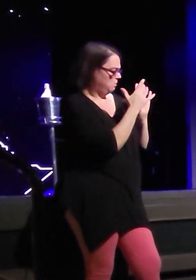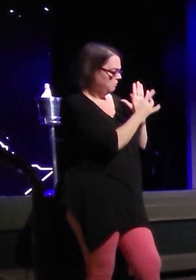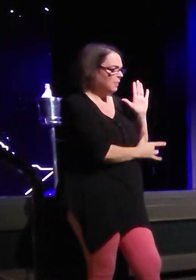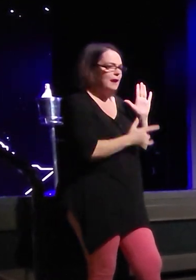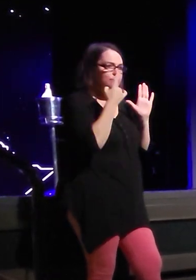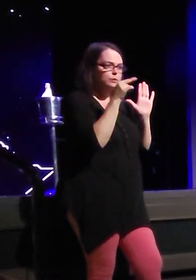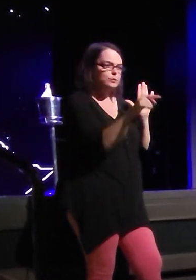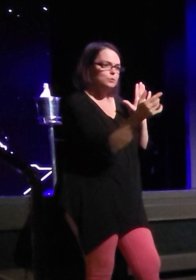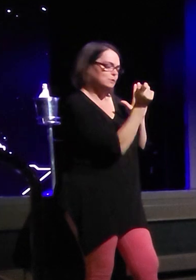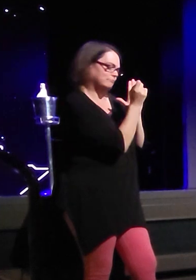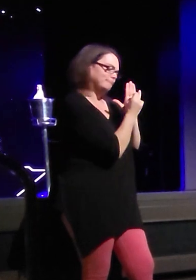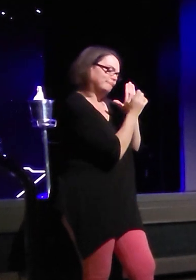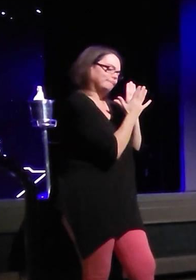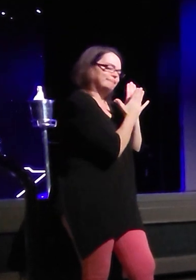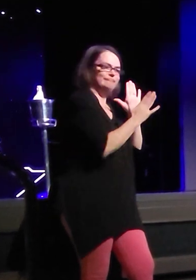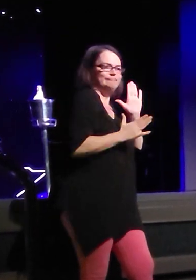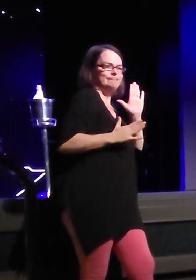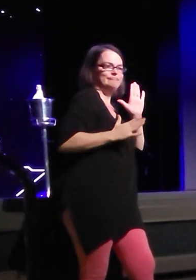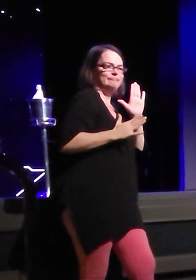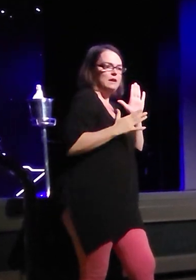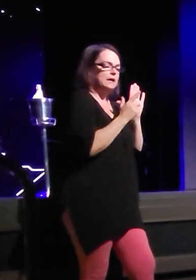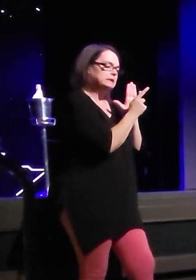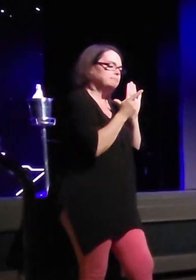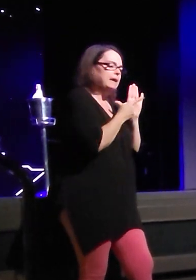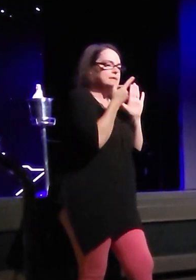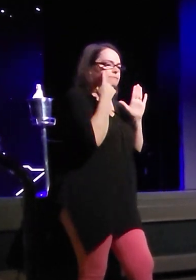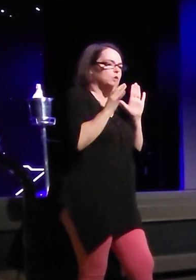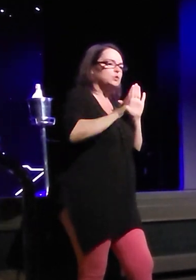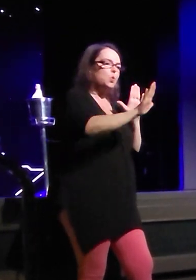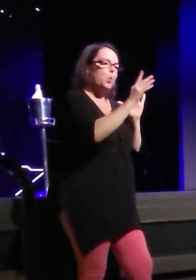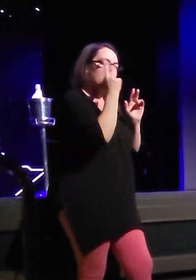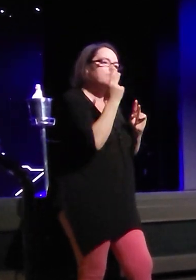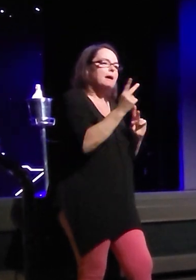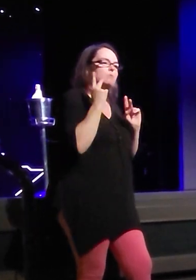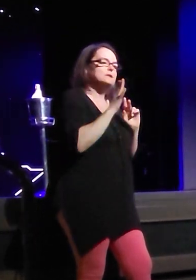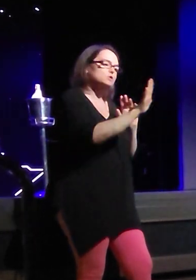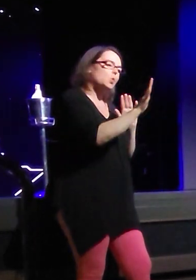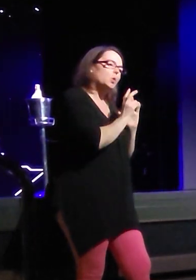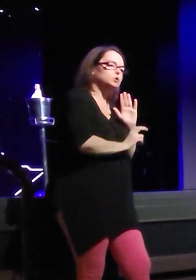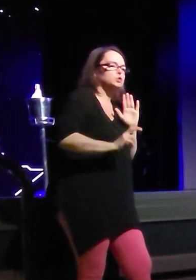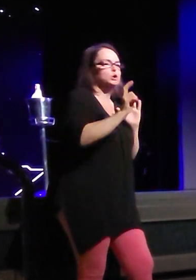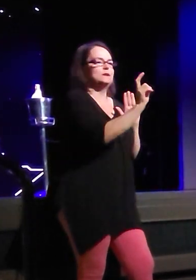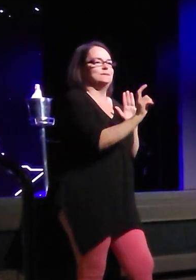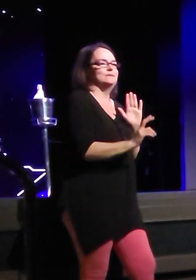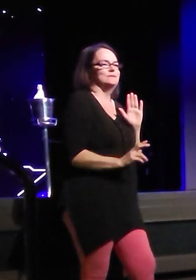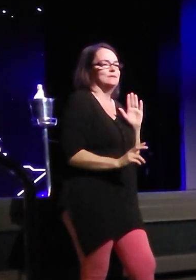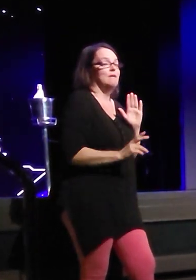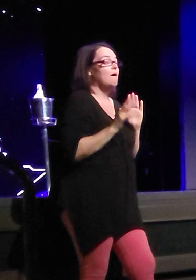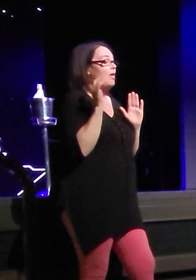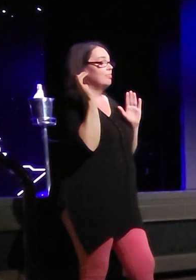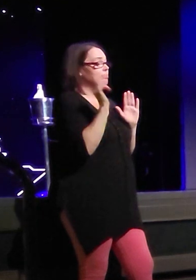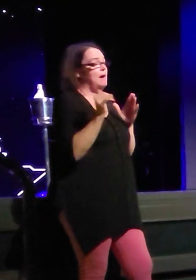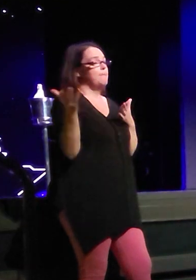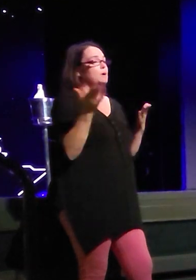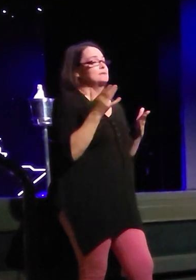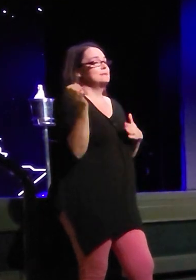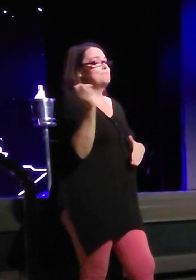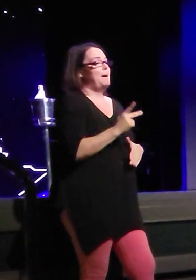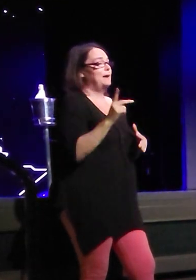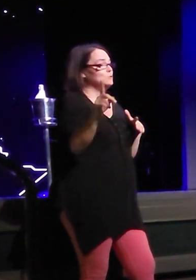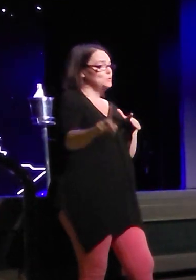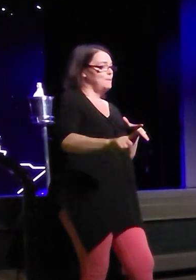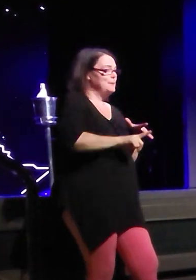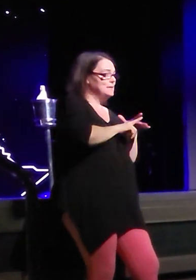very safe space for you, your memories, and your journeys. Now this brings us right back to where we started